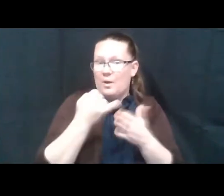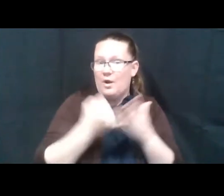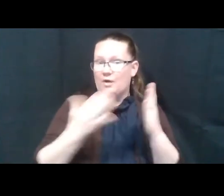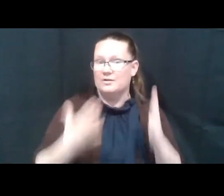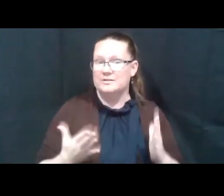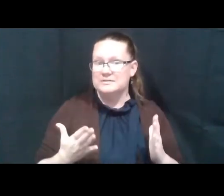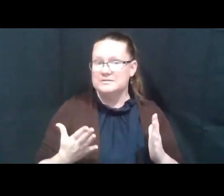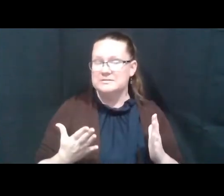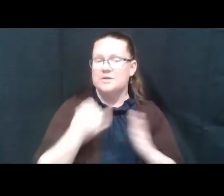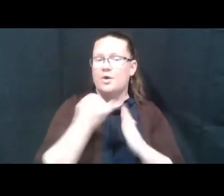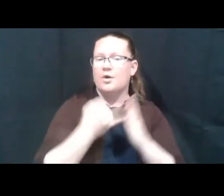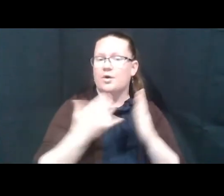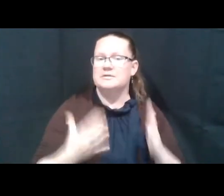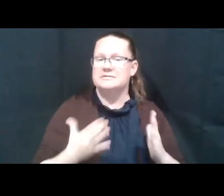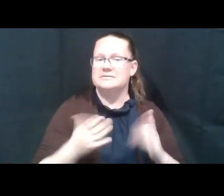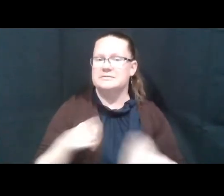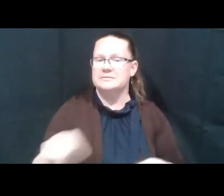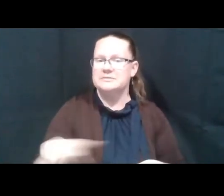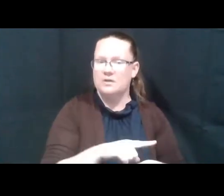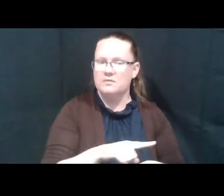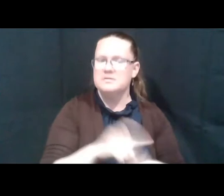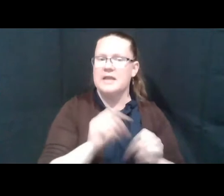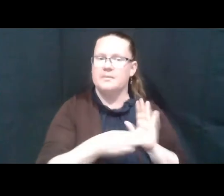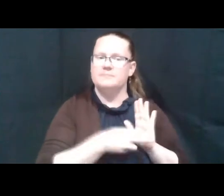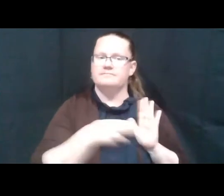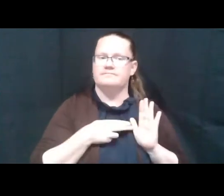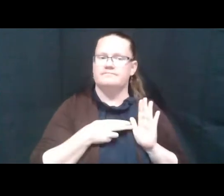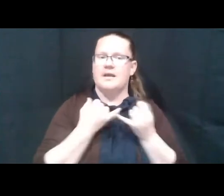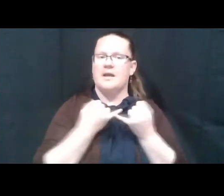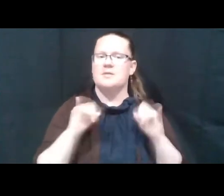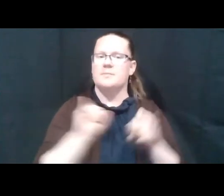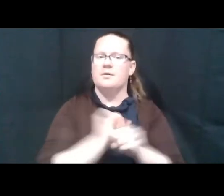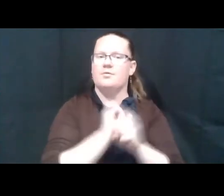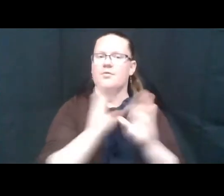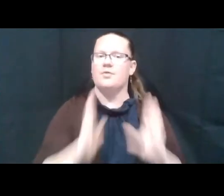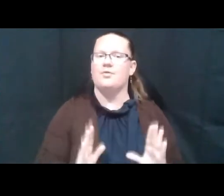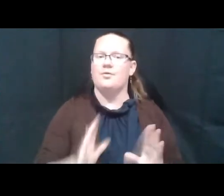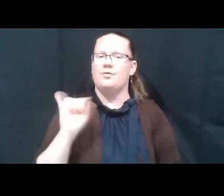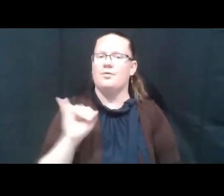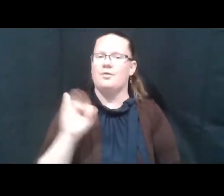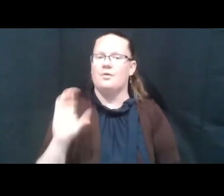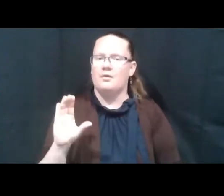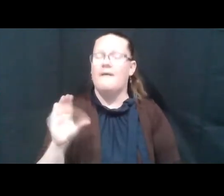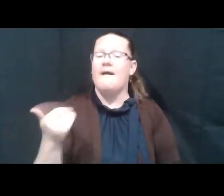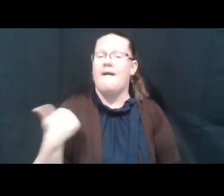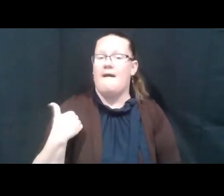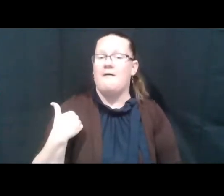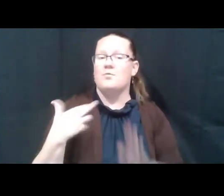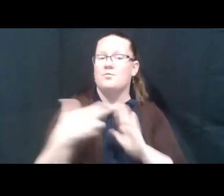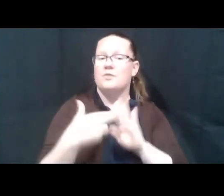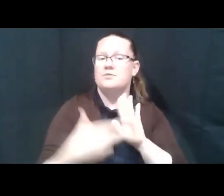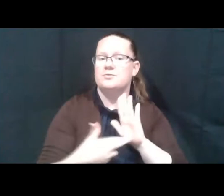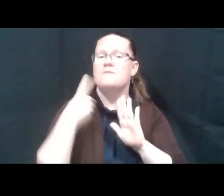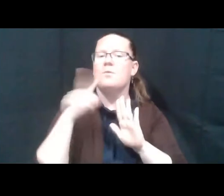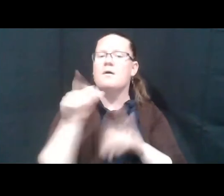being qualified as independent contractors, and there's pre-registration open now for